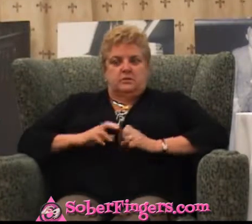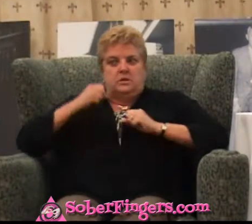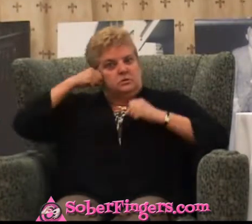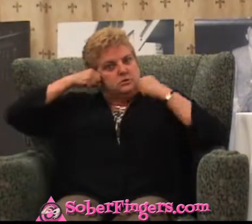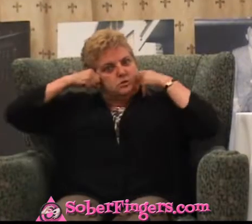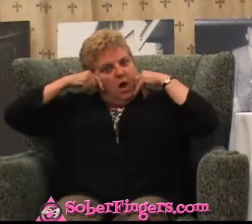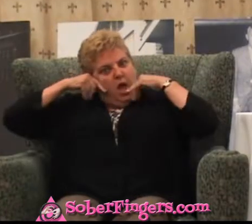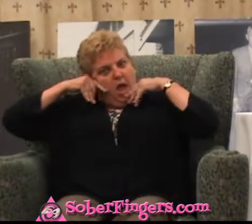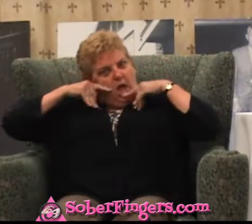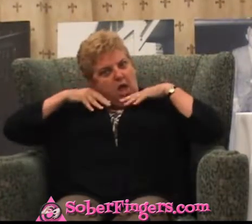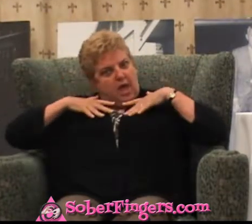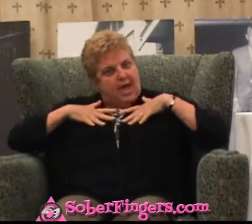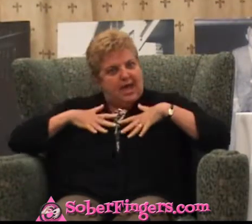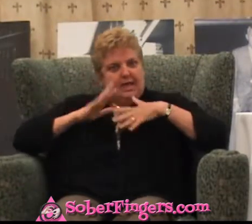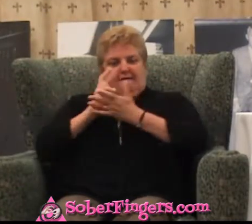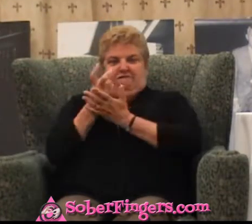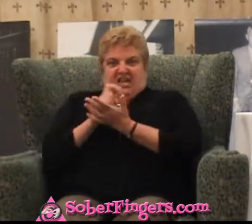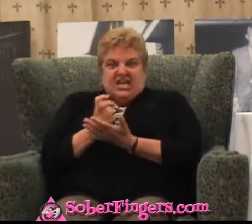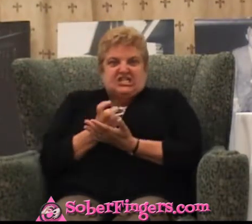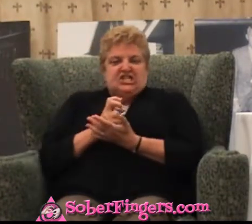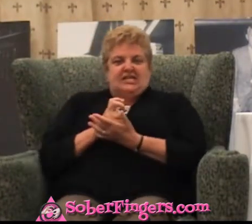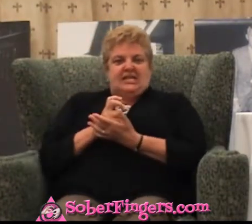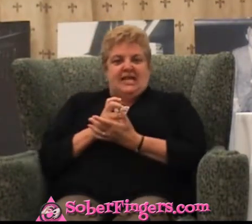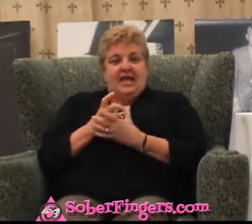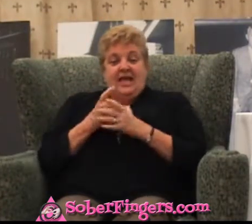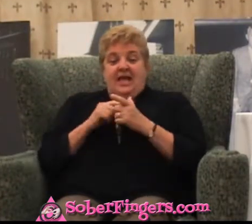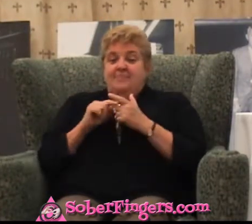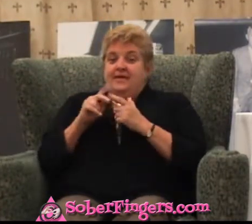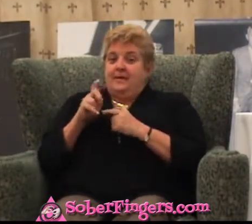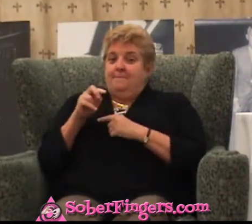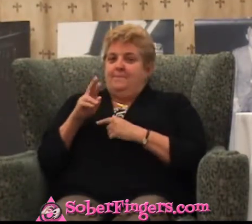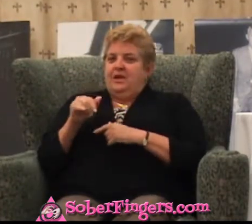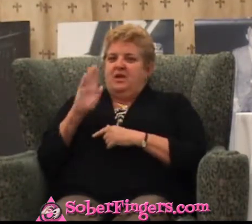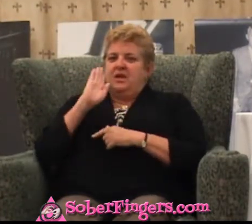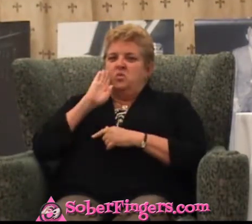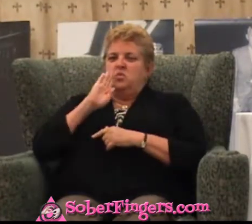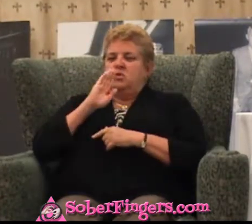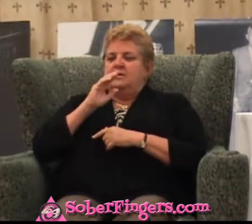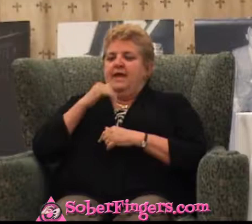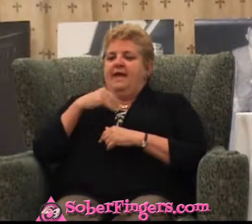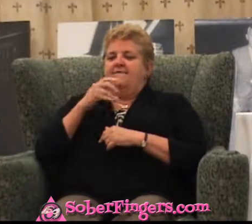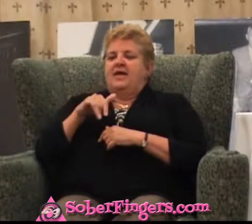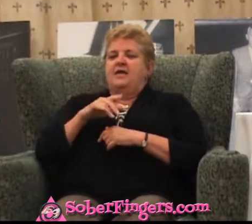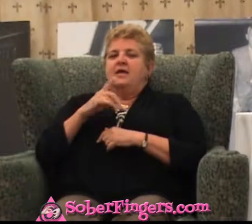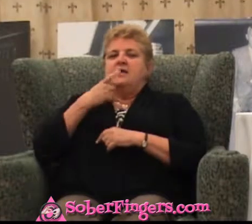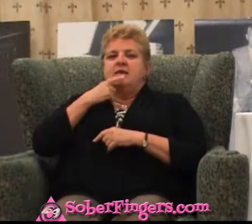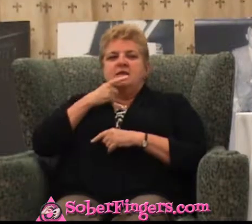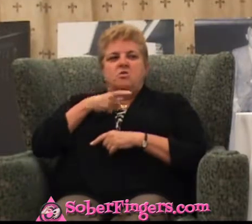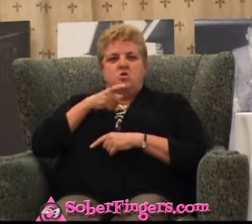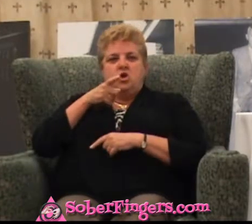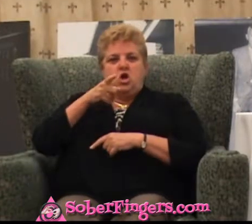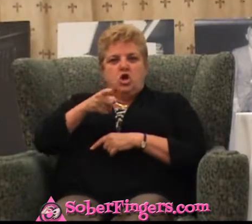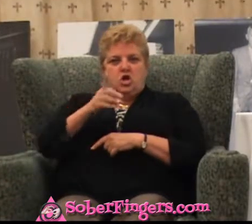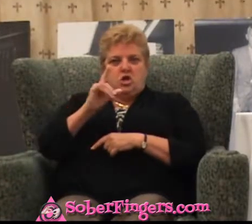and fidget around. And Perry wasn't having it. Perry would just close and he was like, Isn't it true that...